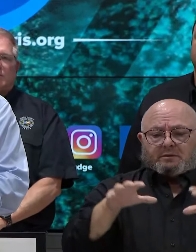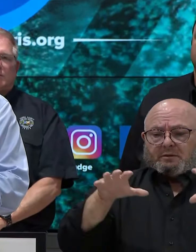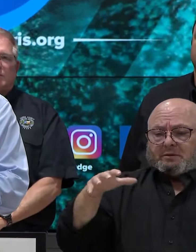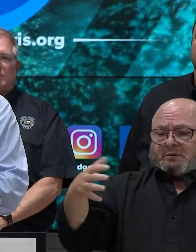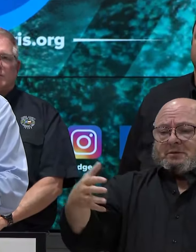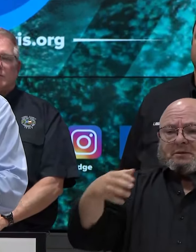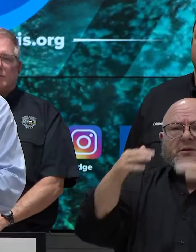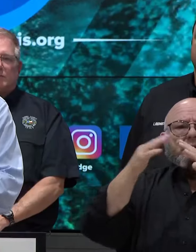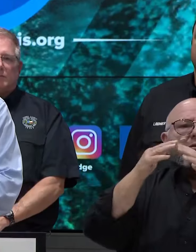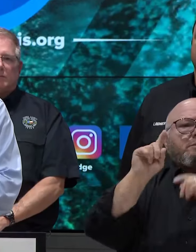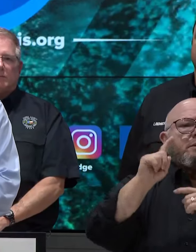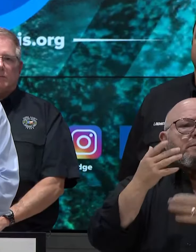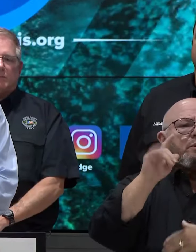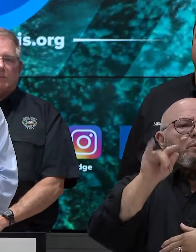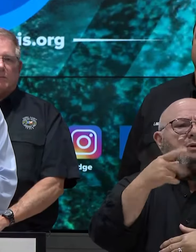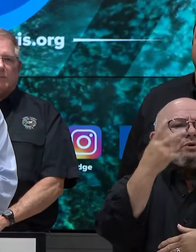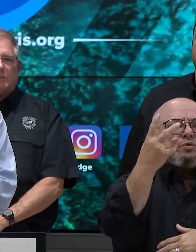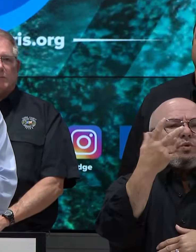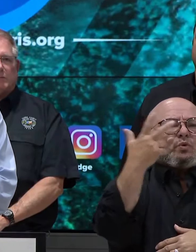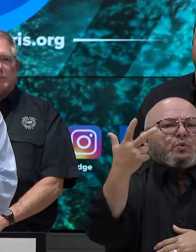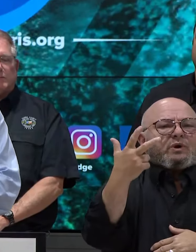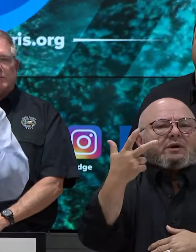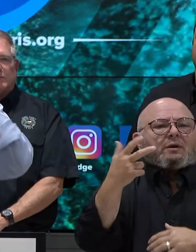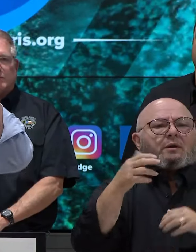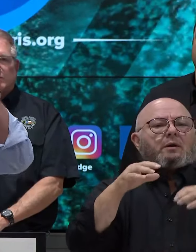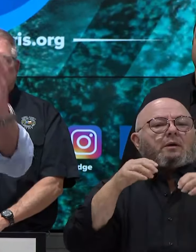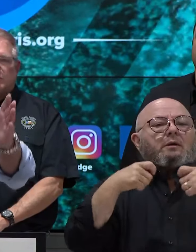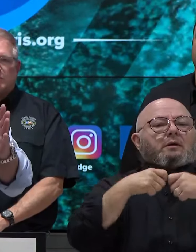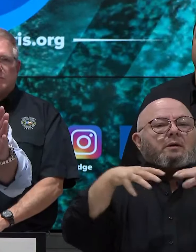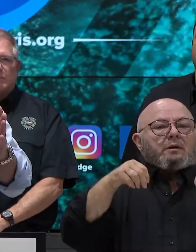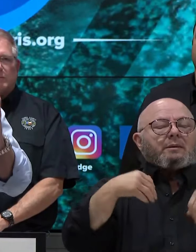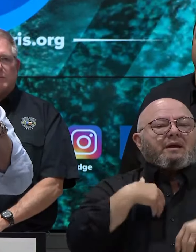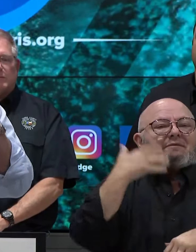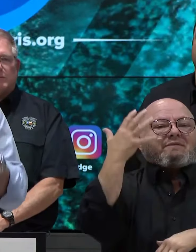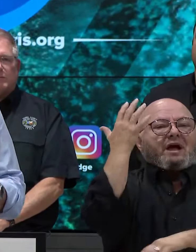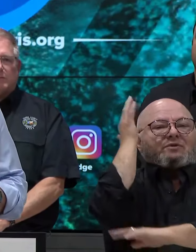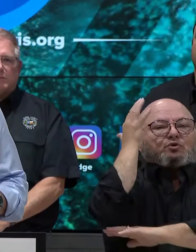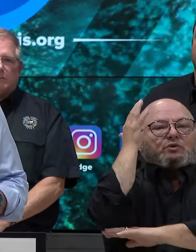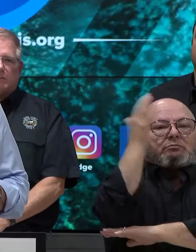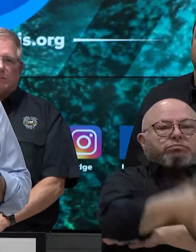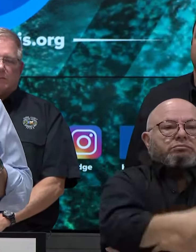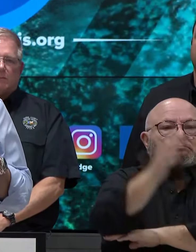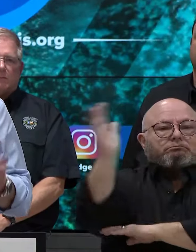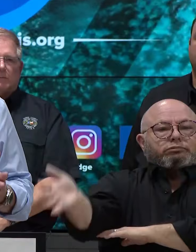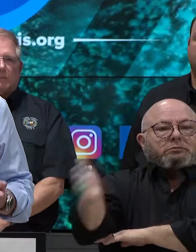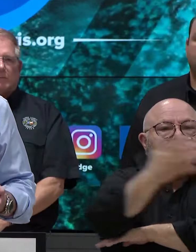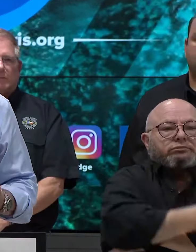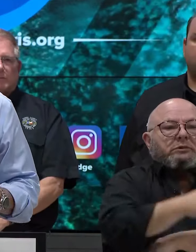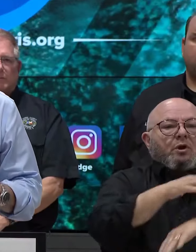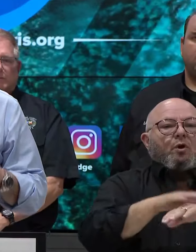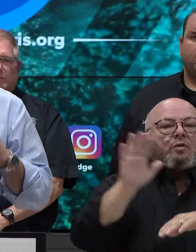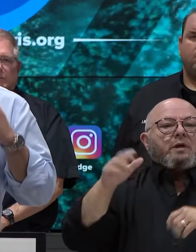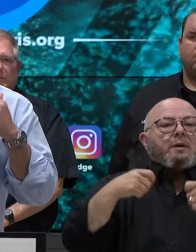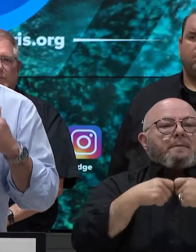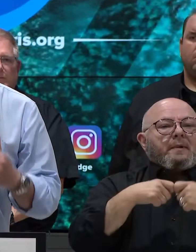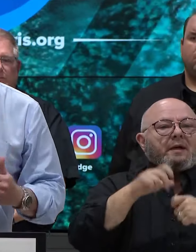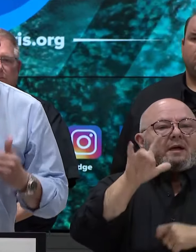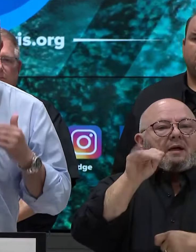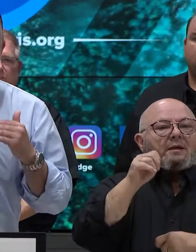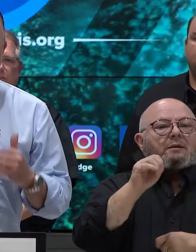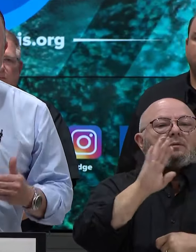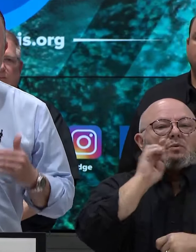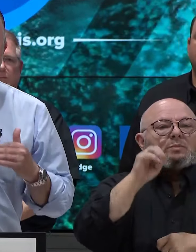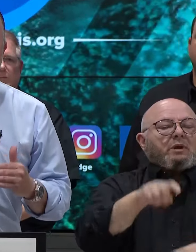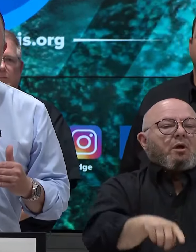town where there's only two or three customers without power, and they've got five trees down, you know, on their power lines, and it's a